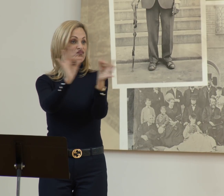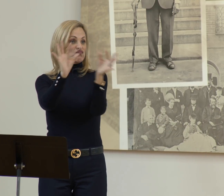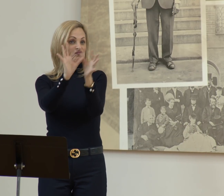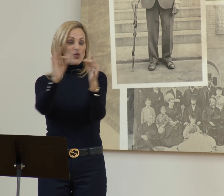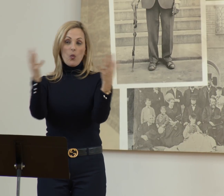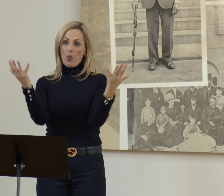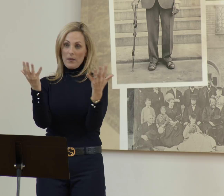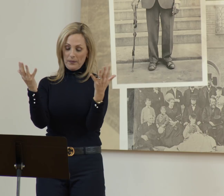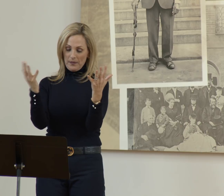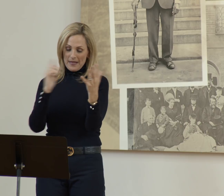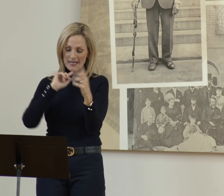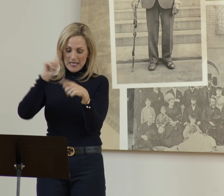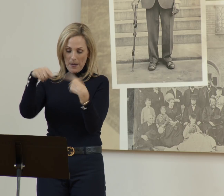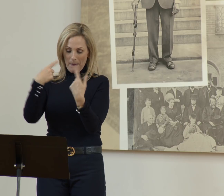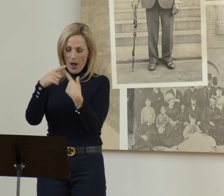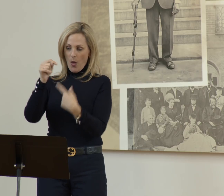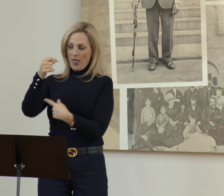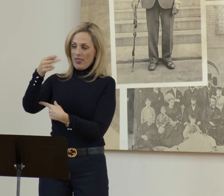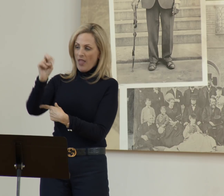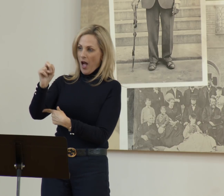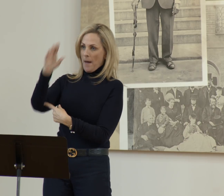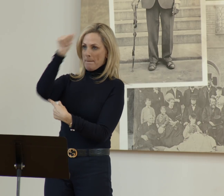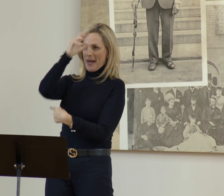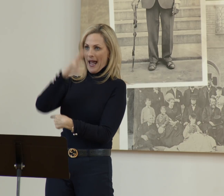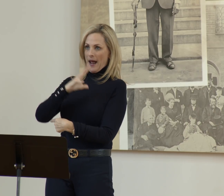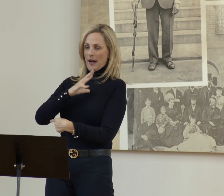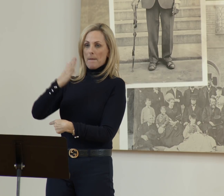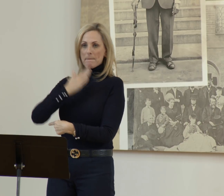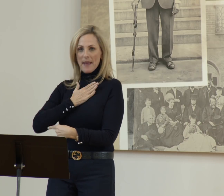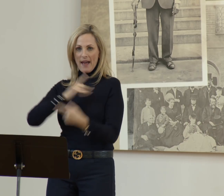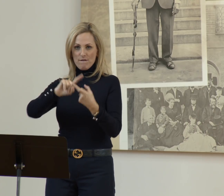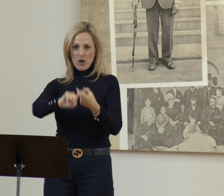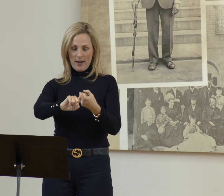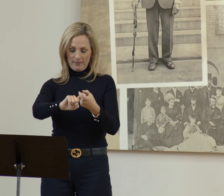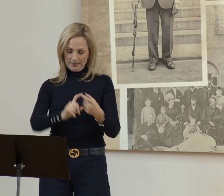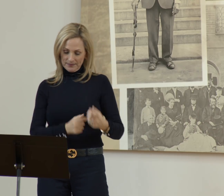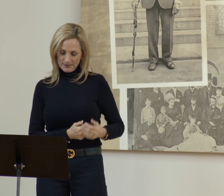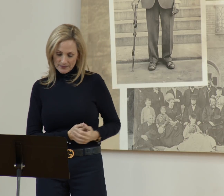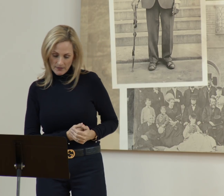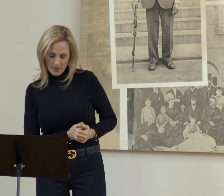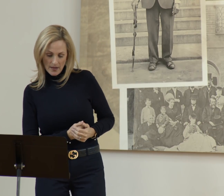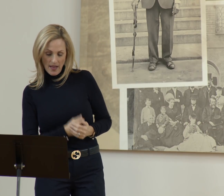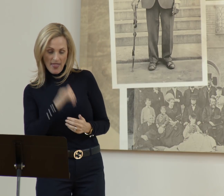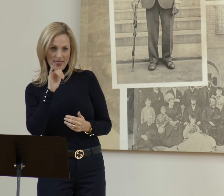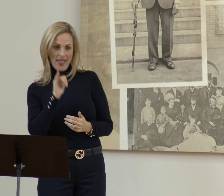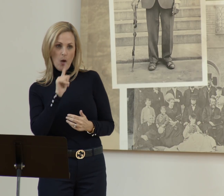My remarks today are about the man and my friend.